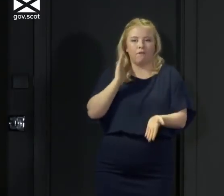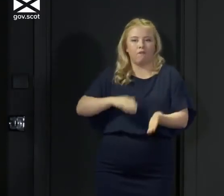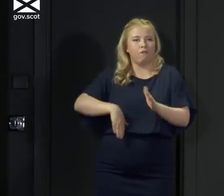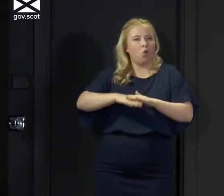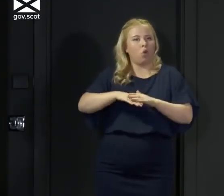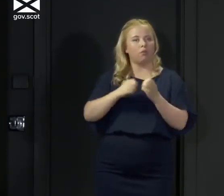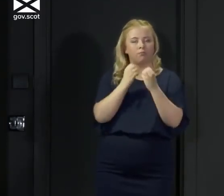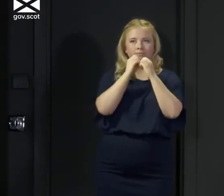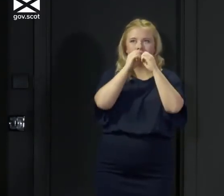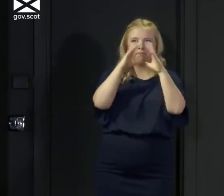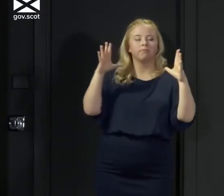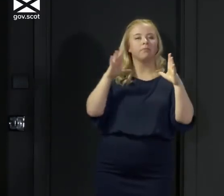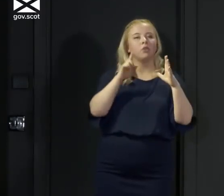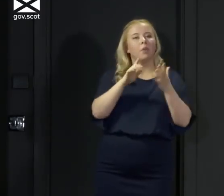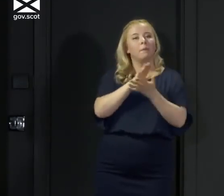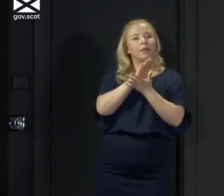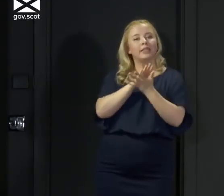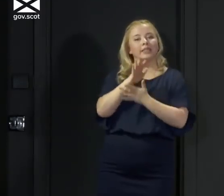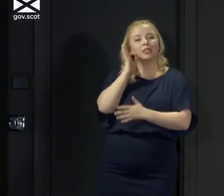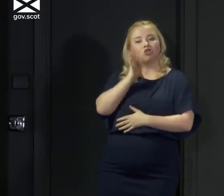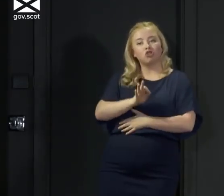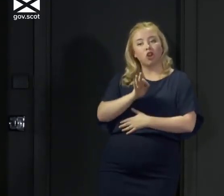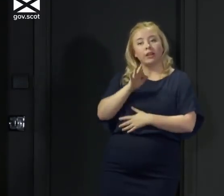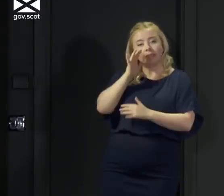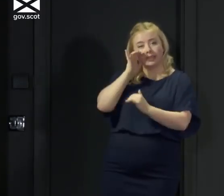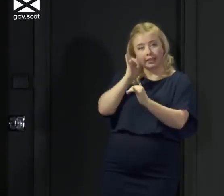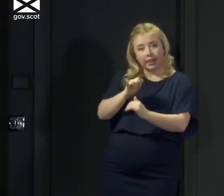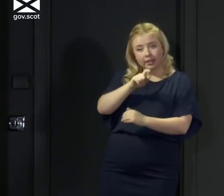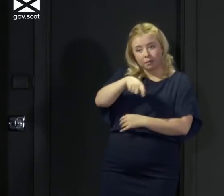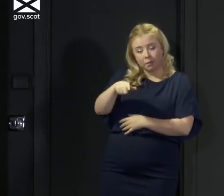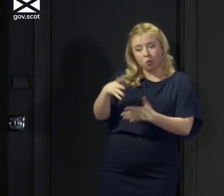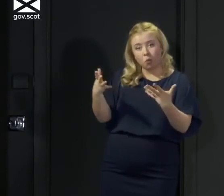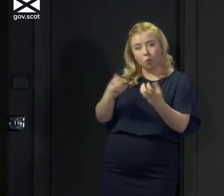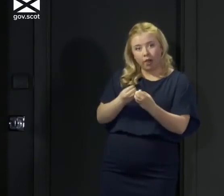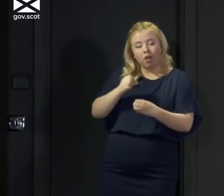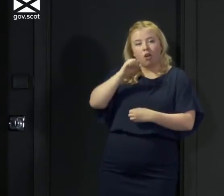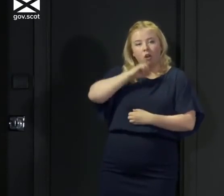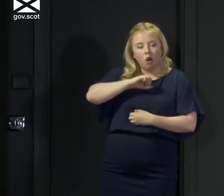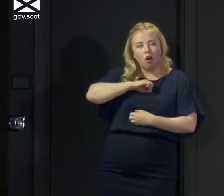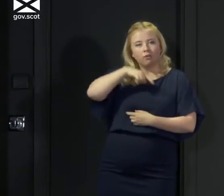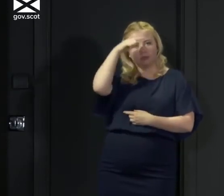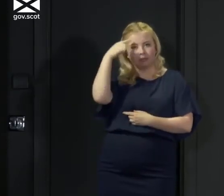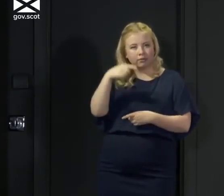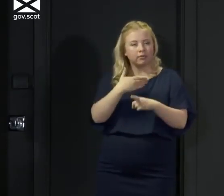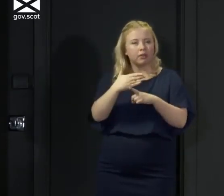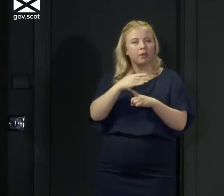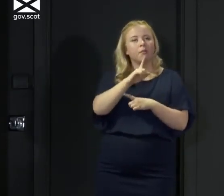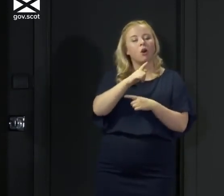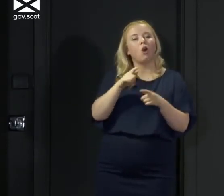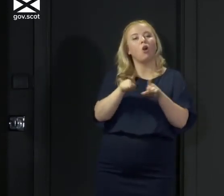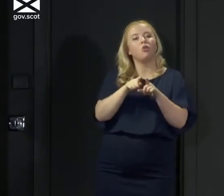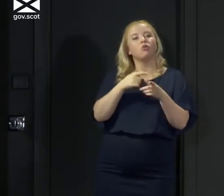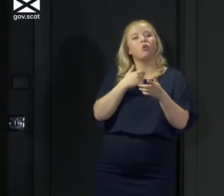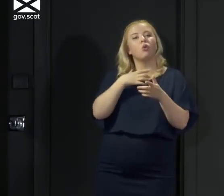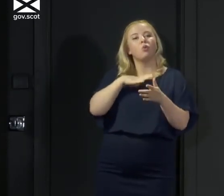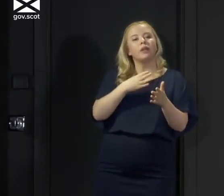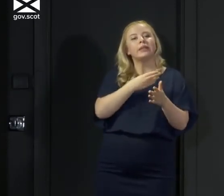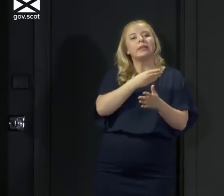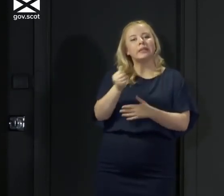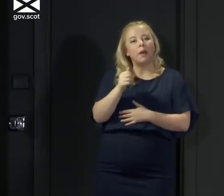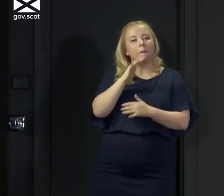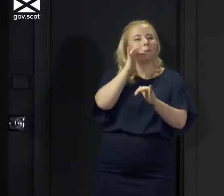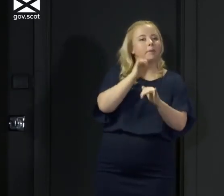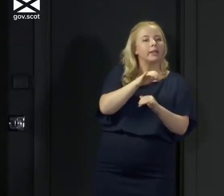just testing people with symptoms is very important, but we will also want to have surveillance testing to give us an indication of whether